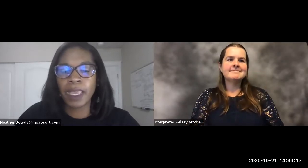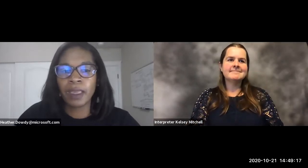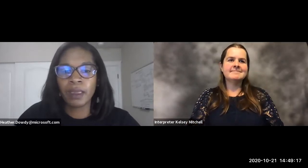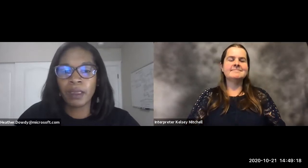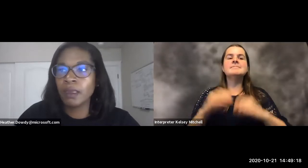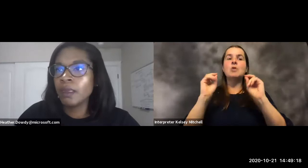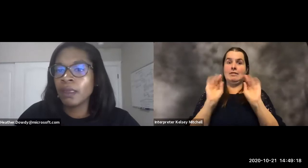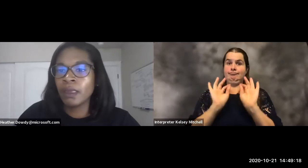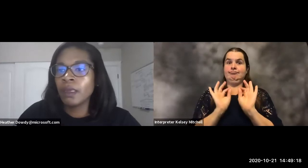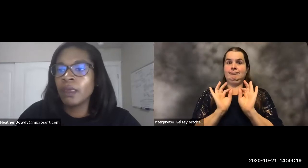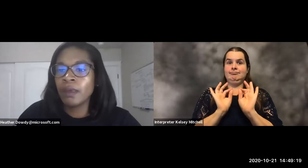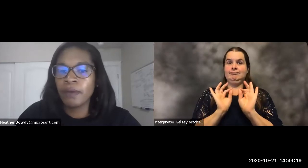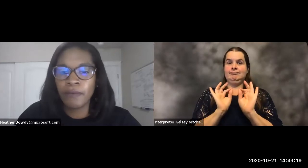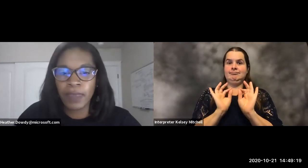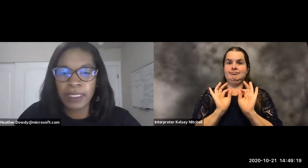Okay.